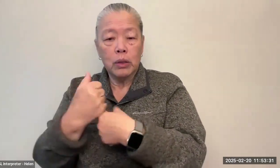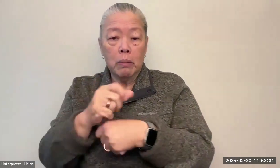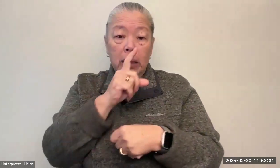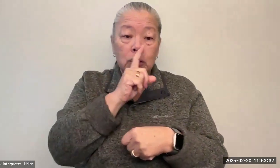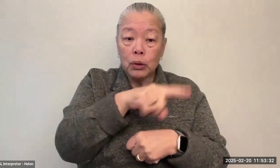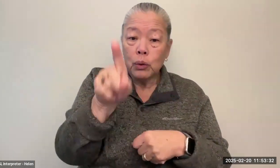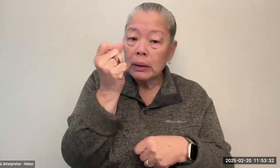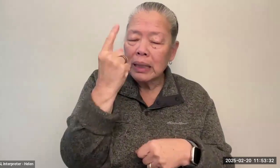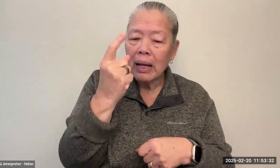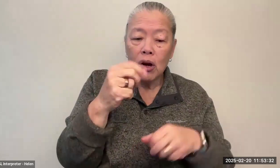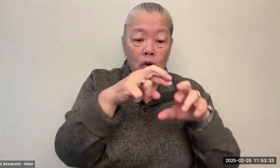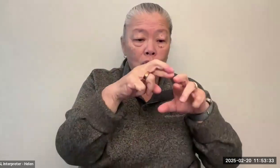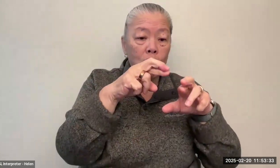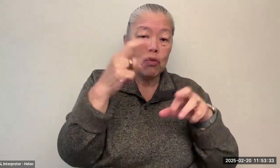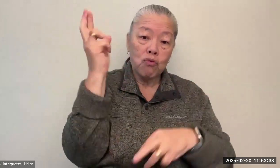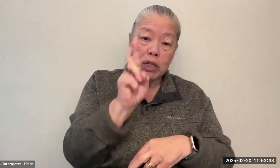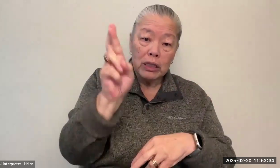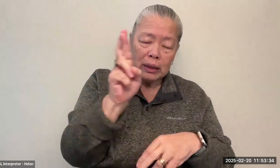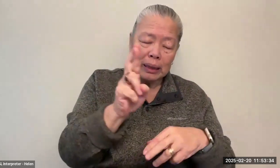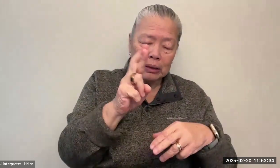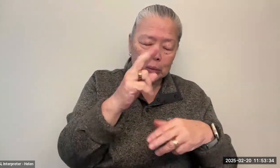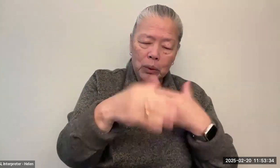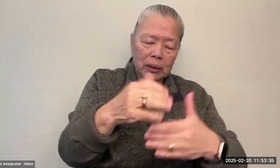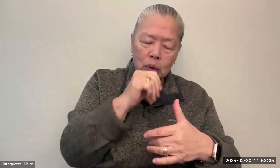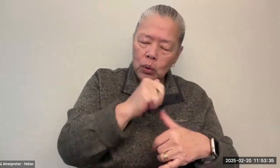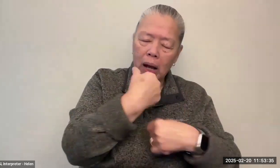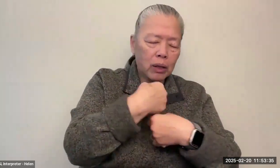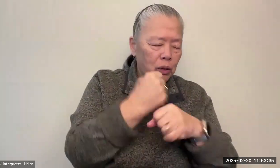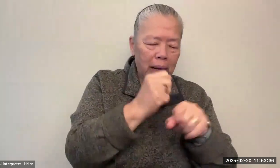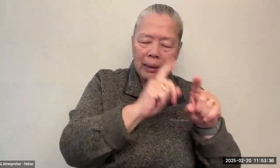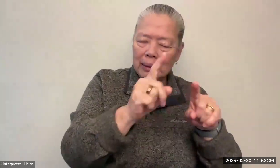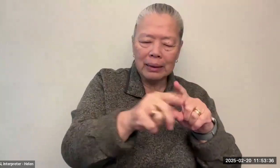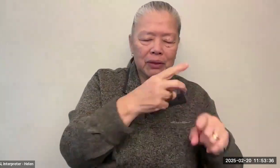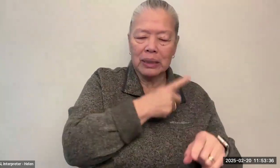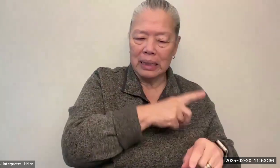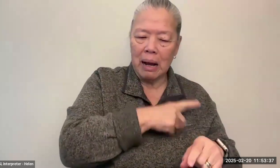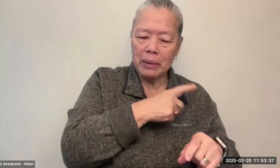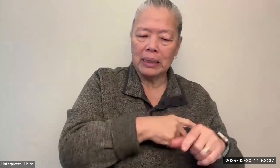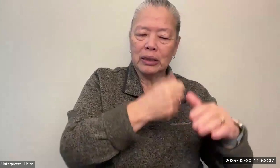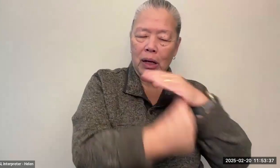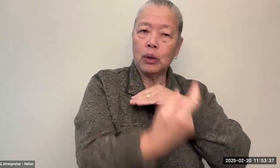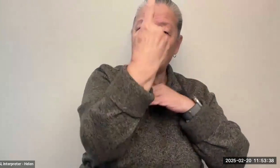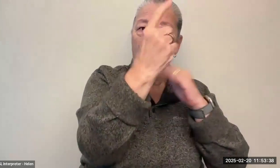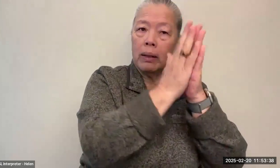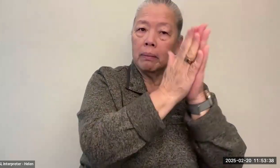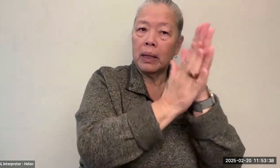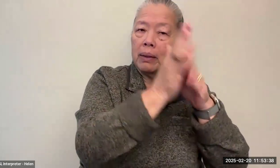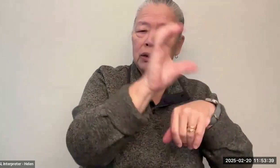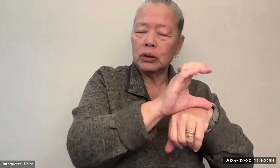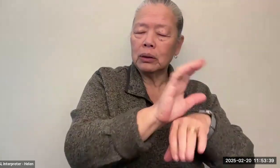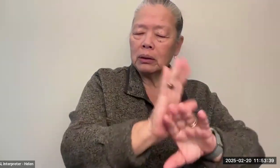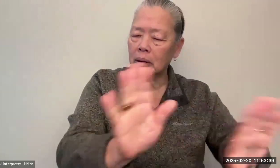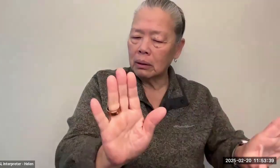not creating different denominations that will be members of the United Methodist Church. We will remain